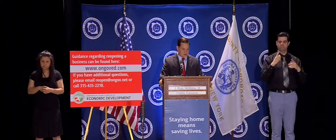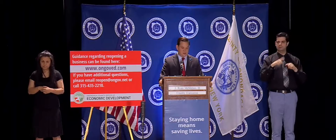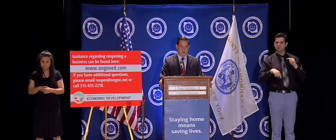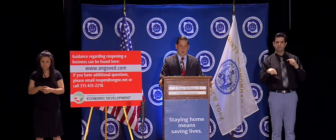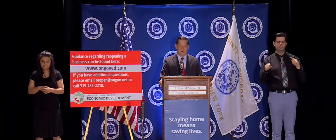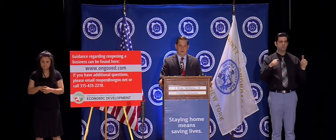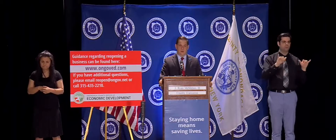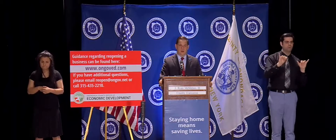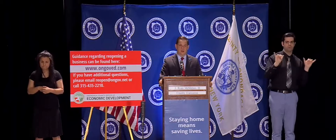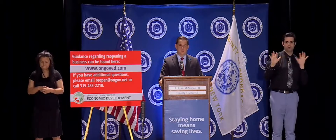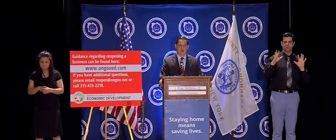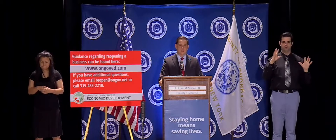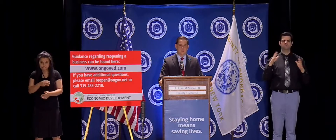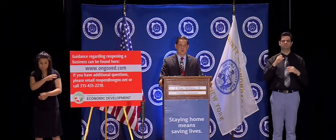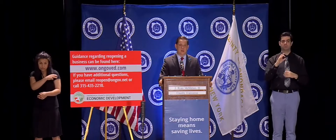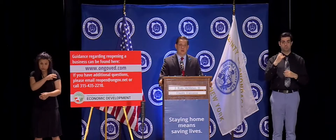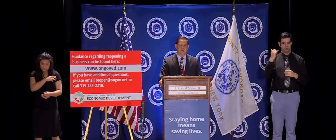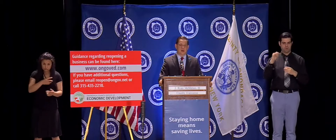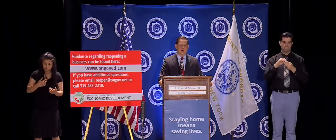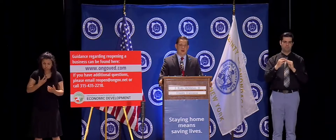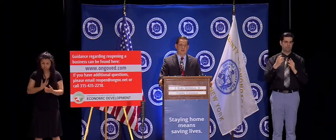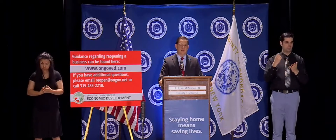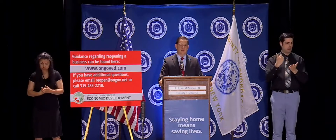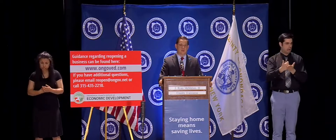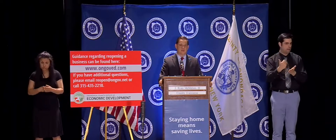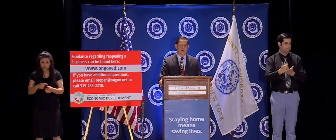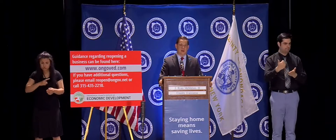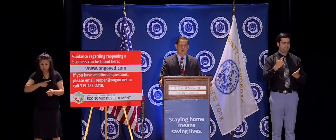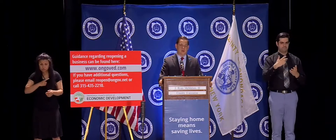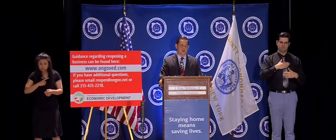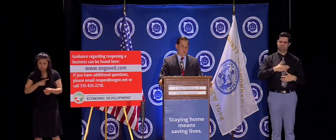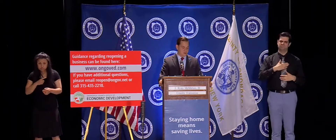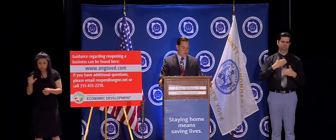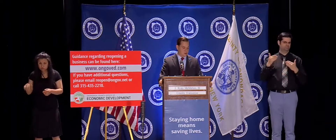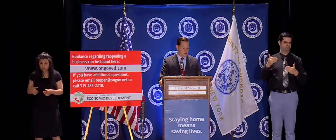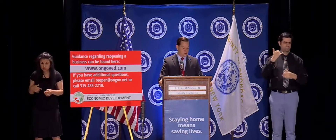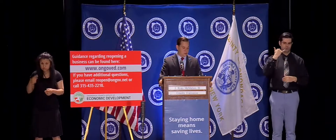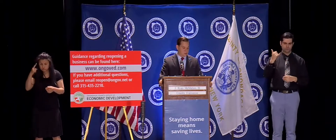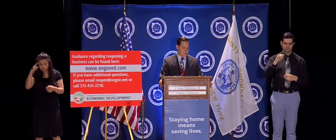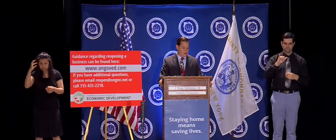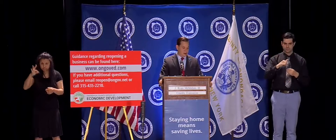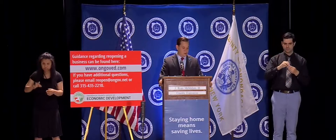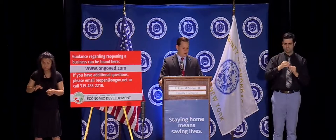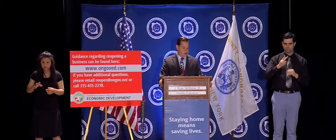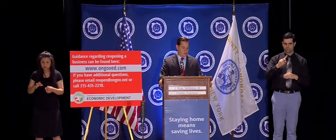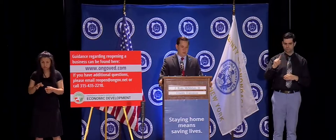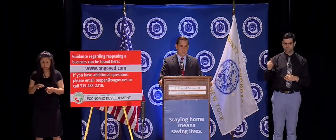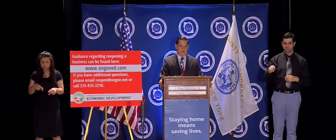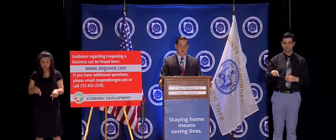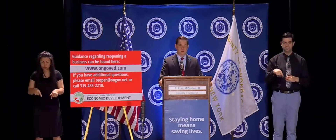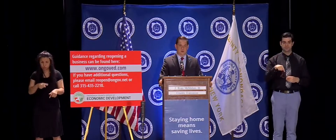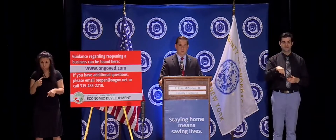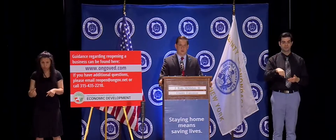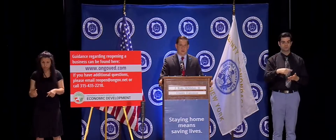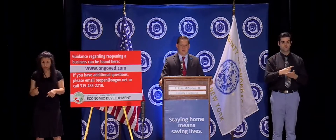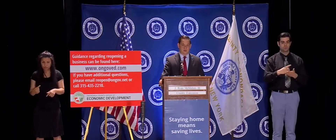an impact and a toll in many ways, one of them being in the community's mental health. I think we've had a good week with mental health related to nice weather, some